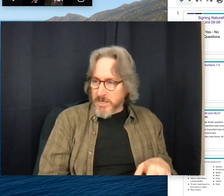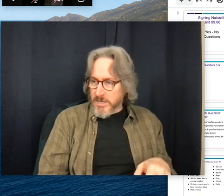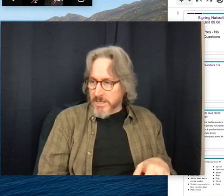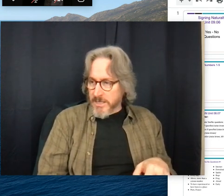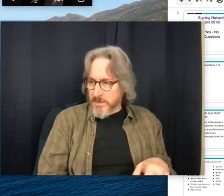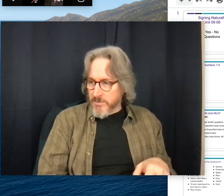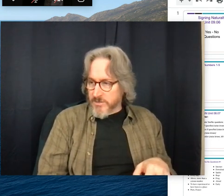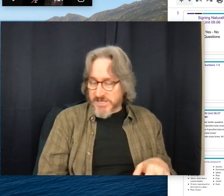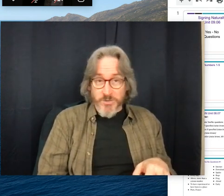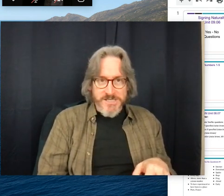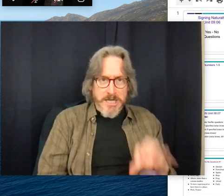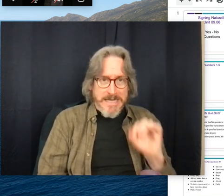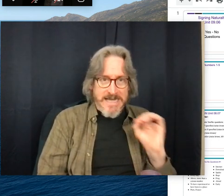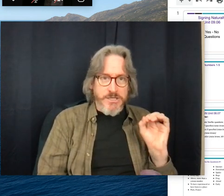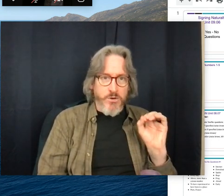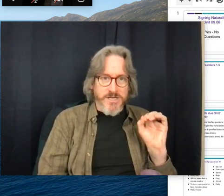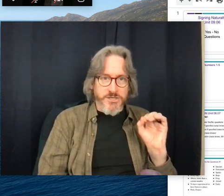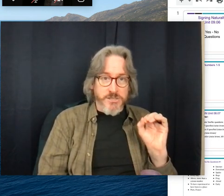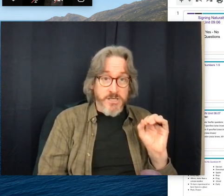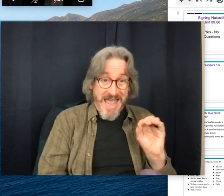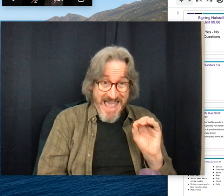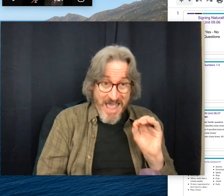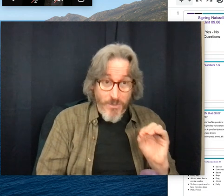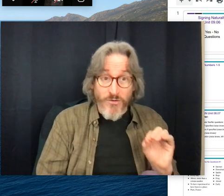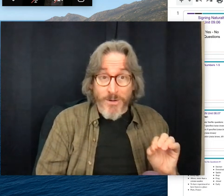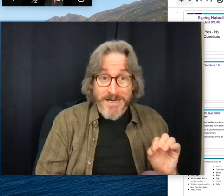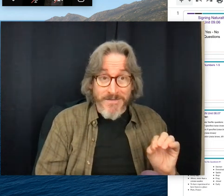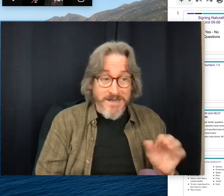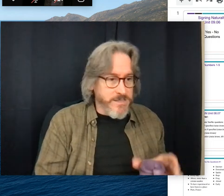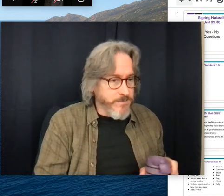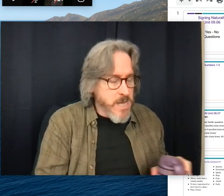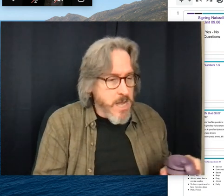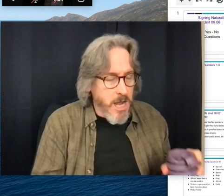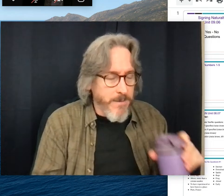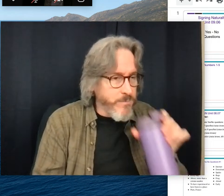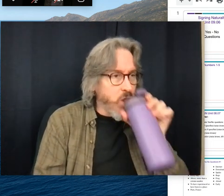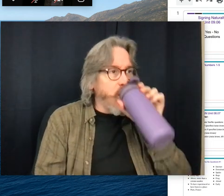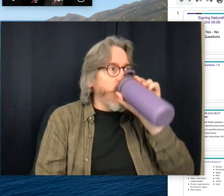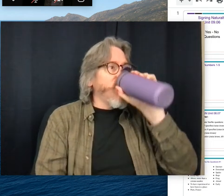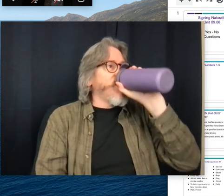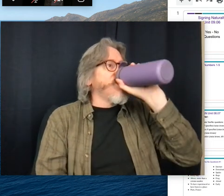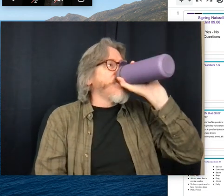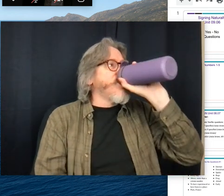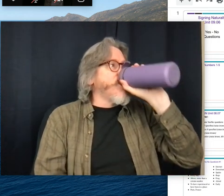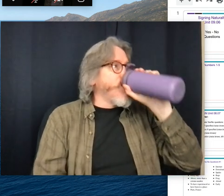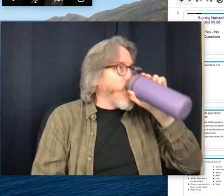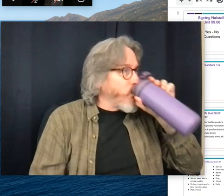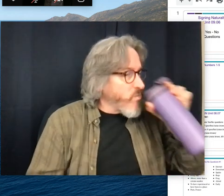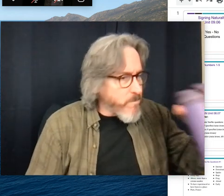uh, this one is yes, no questions. And we've already done this.